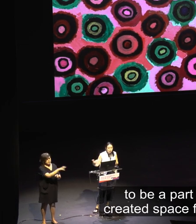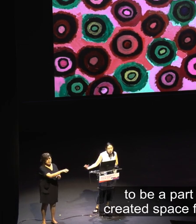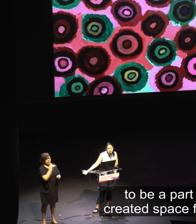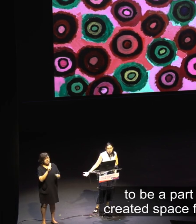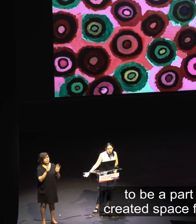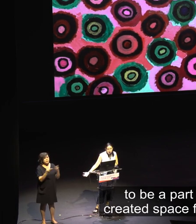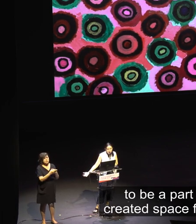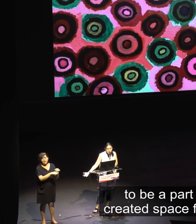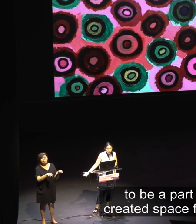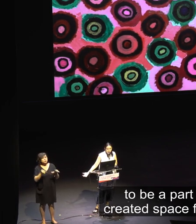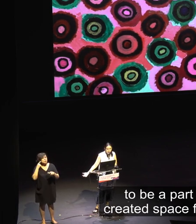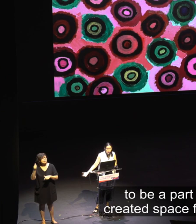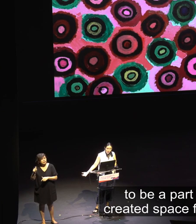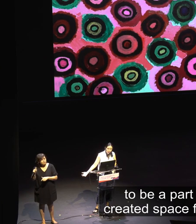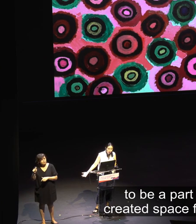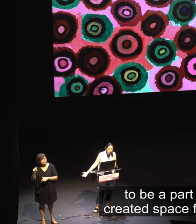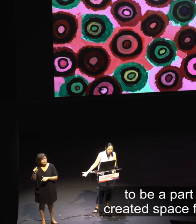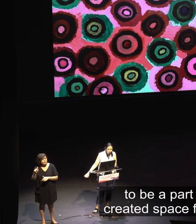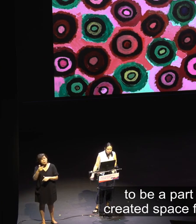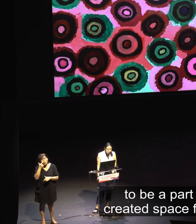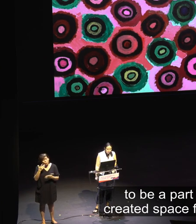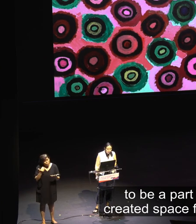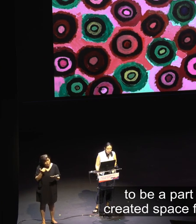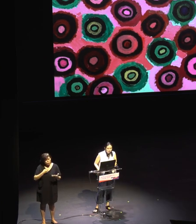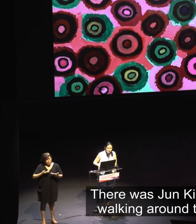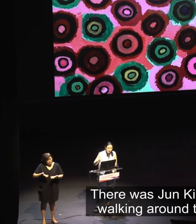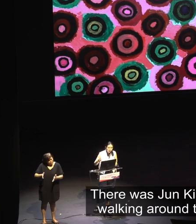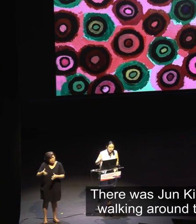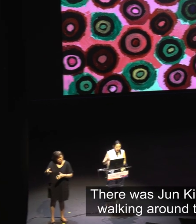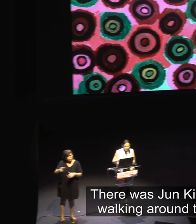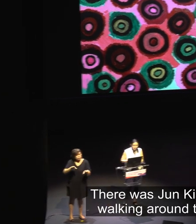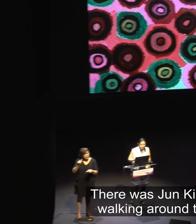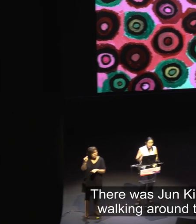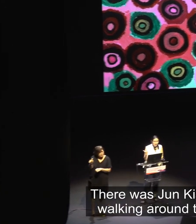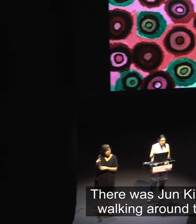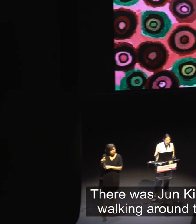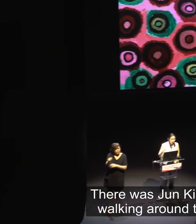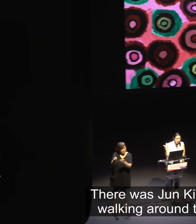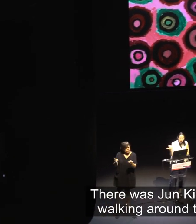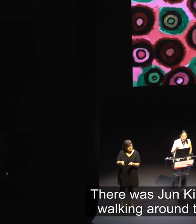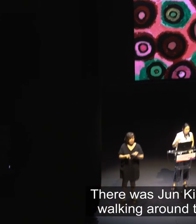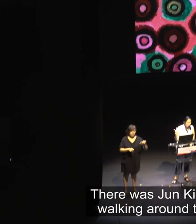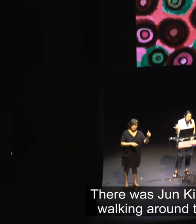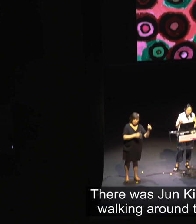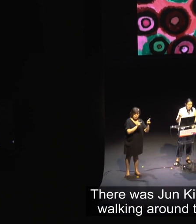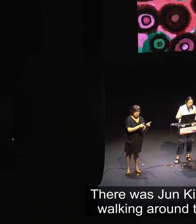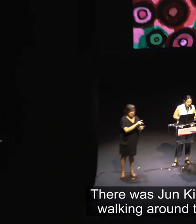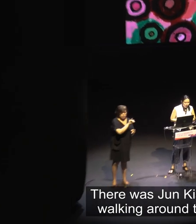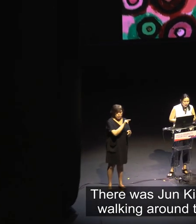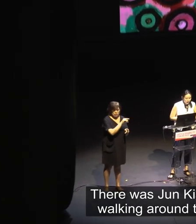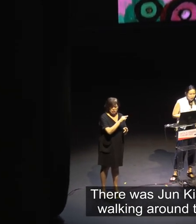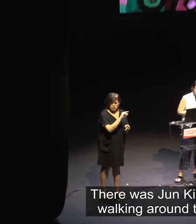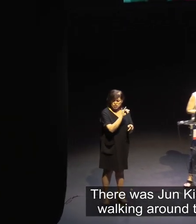we created space for her on her terms. There was Jin Kian, who was, as I said, walking around the whole